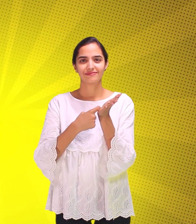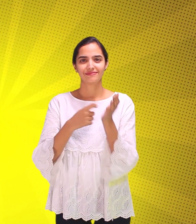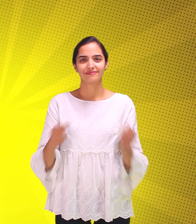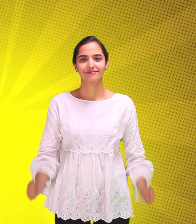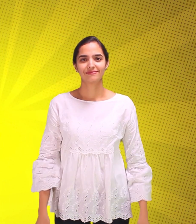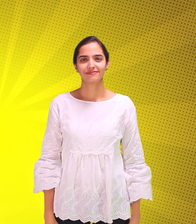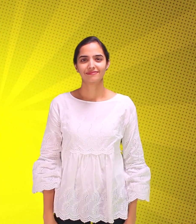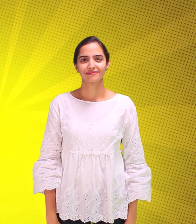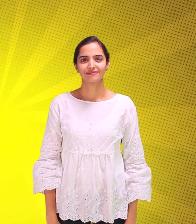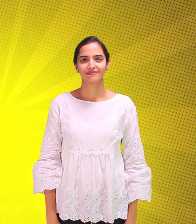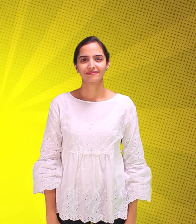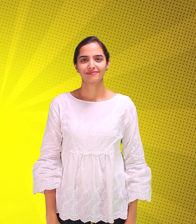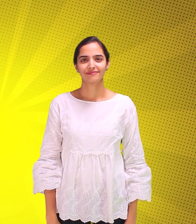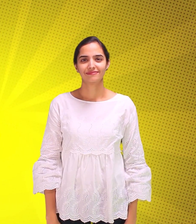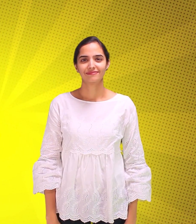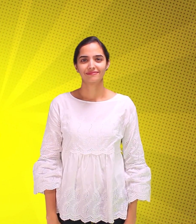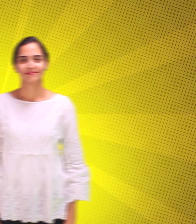D-A-U-G-H-T-E-R. Daughter.